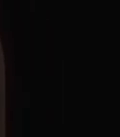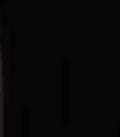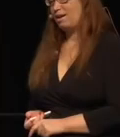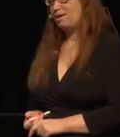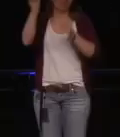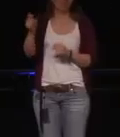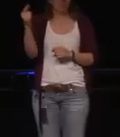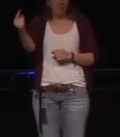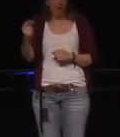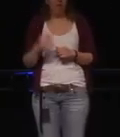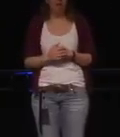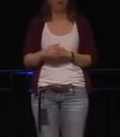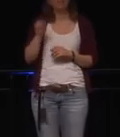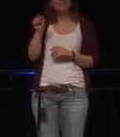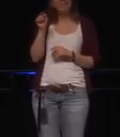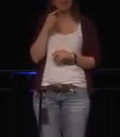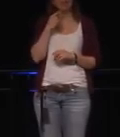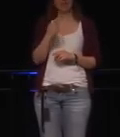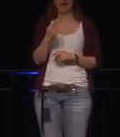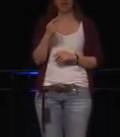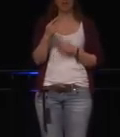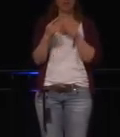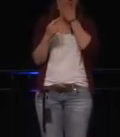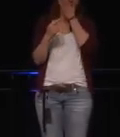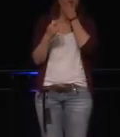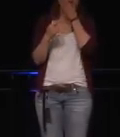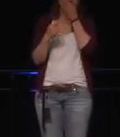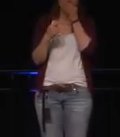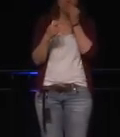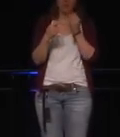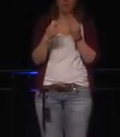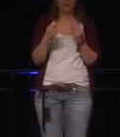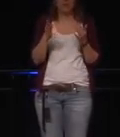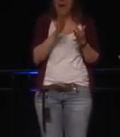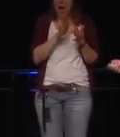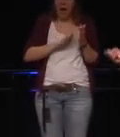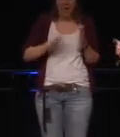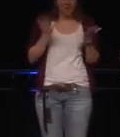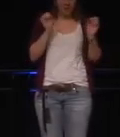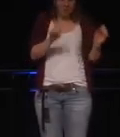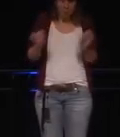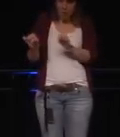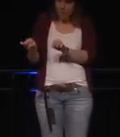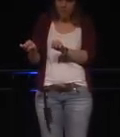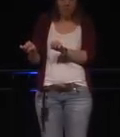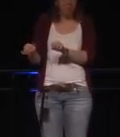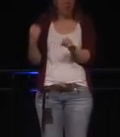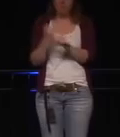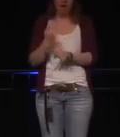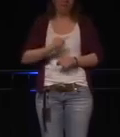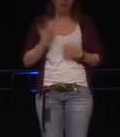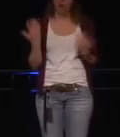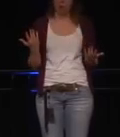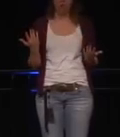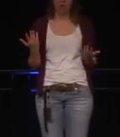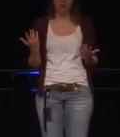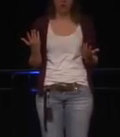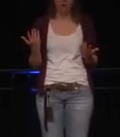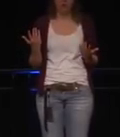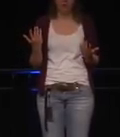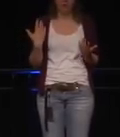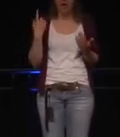Maybe some of you know Max Schrems. He is also speaking here in two days about something else, though. And he is a